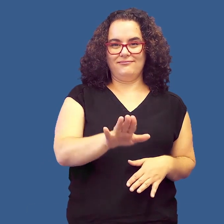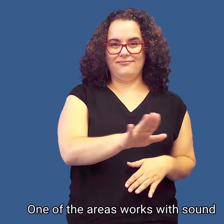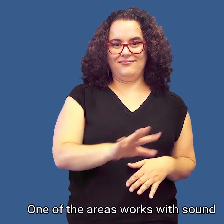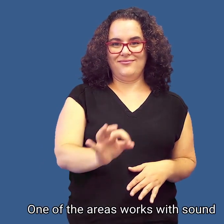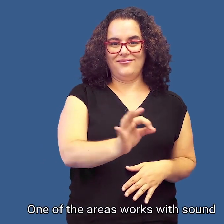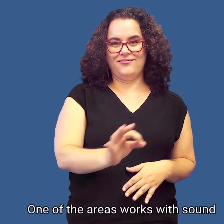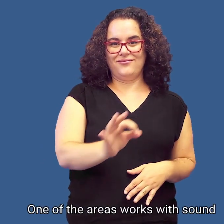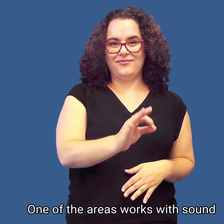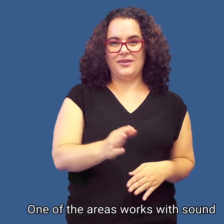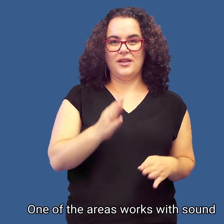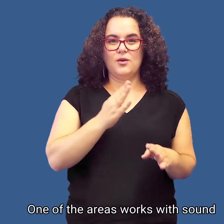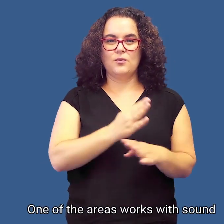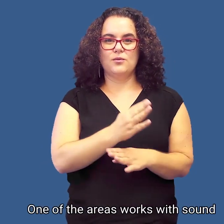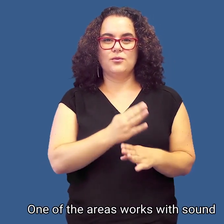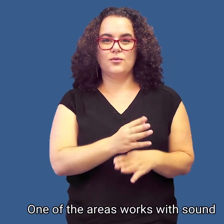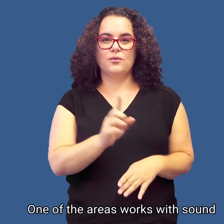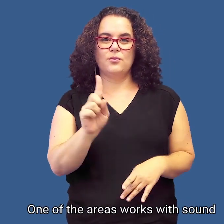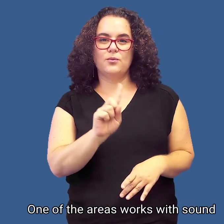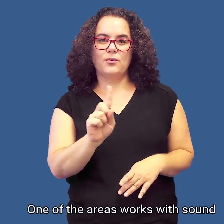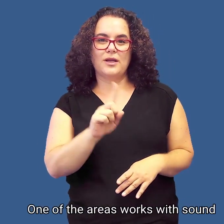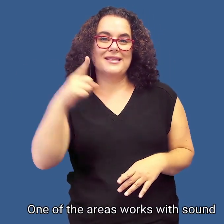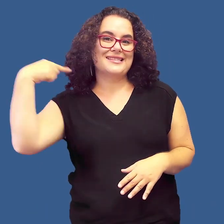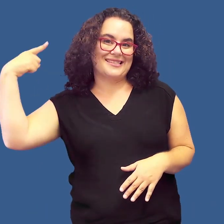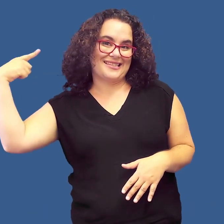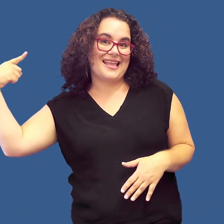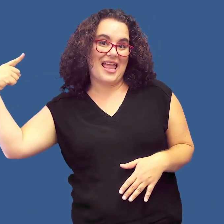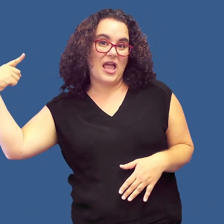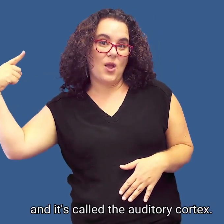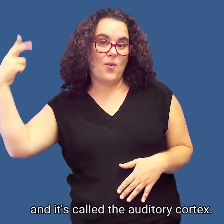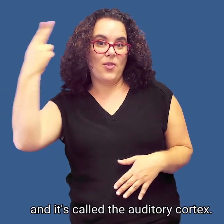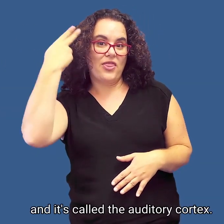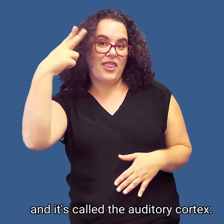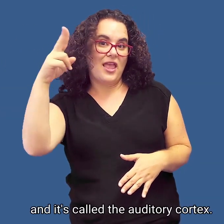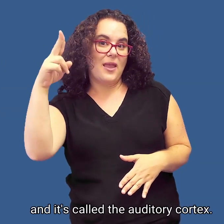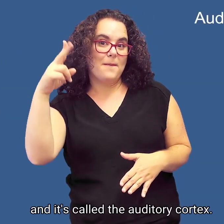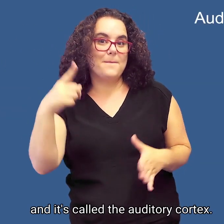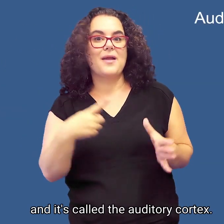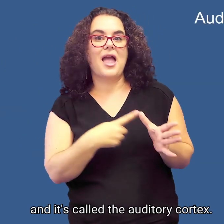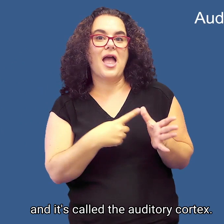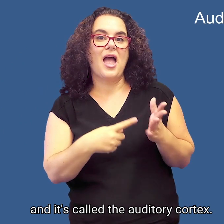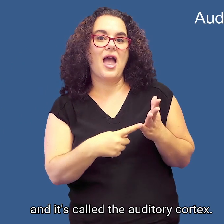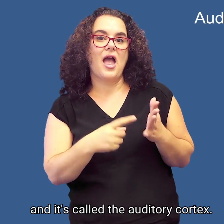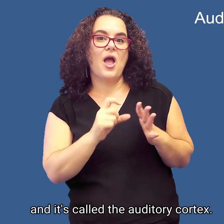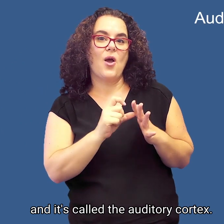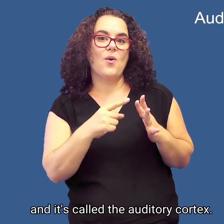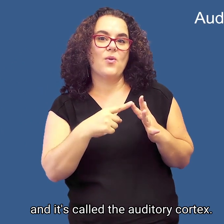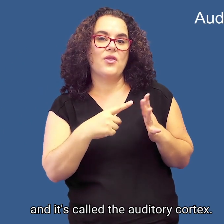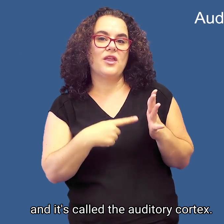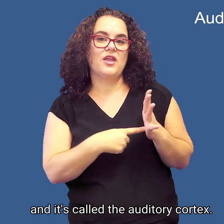One of the areas works with sound, and it's called the auditory